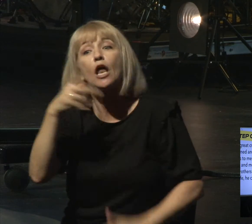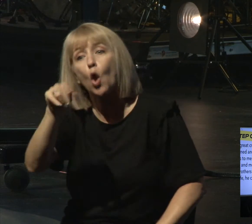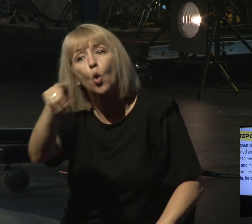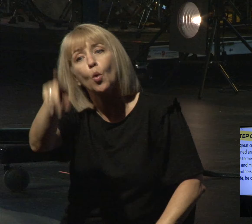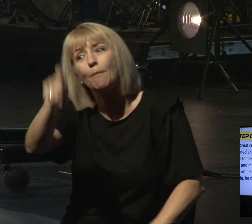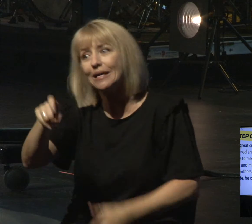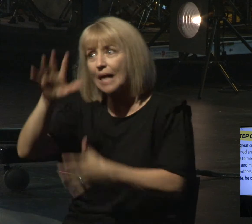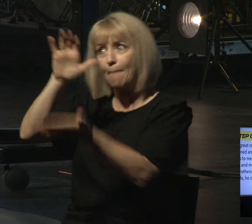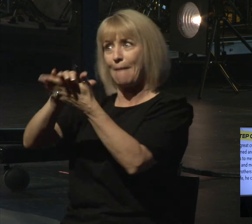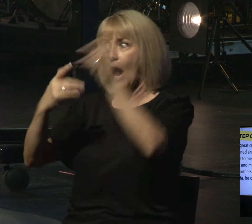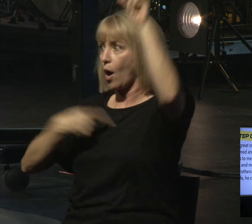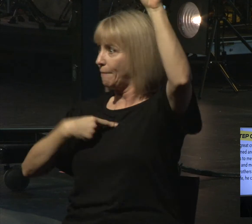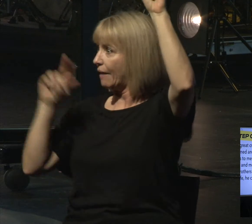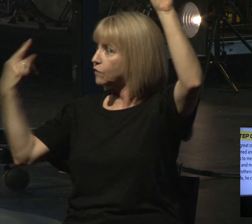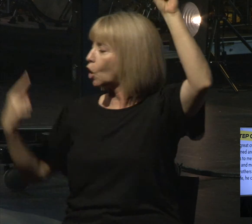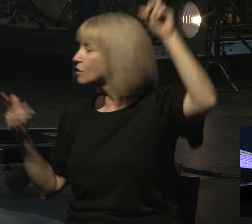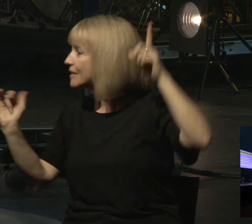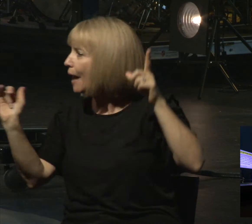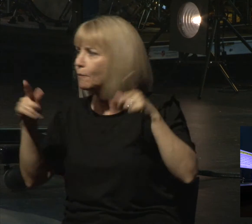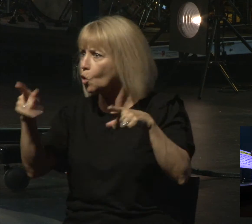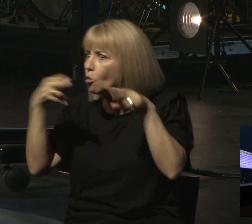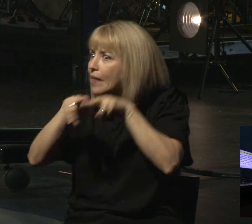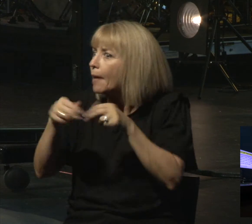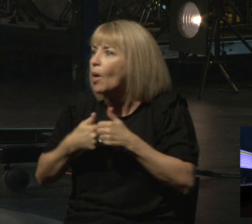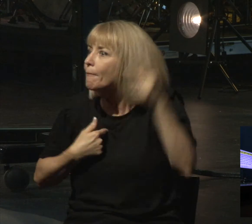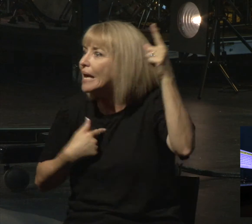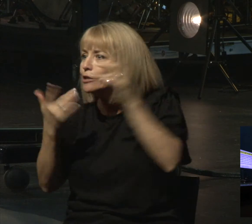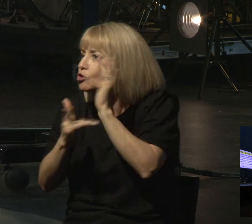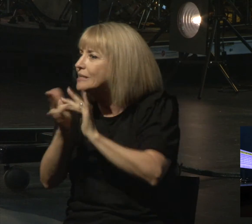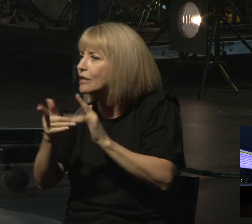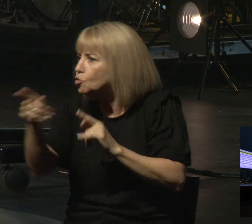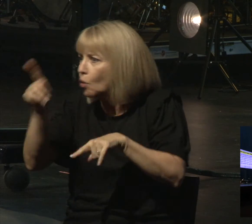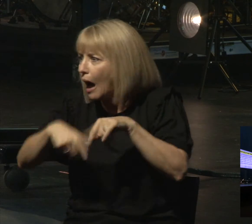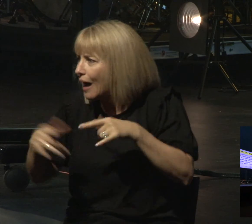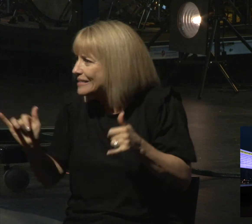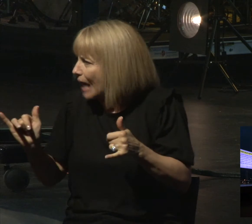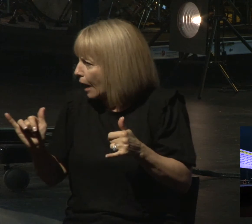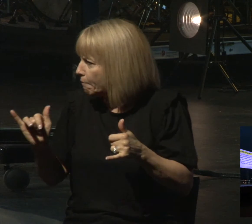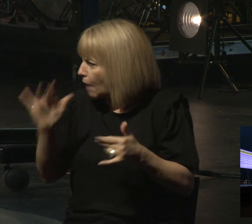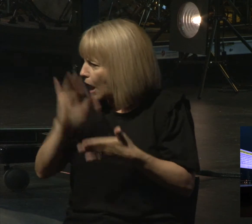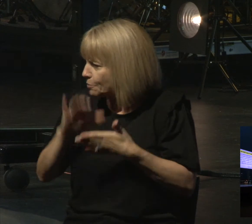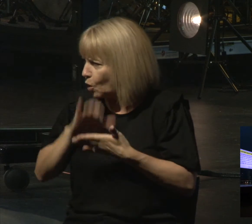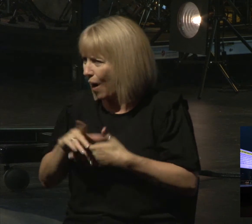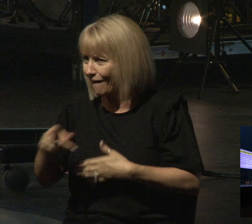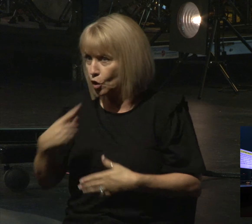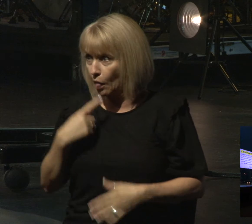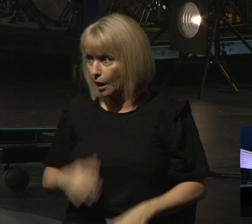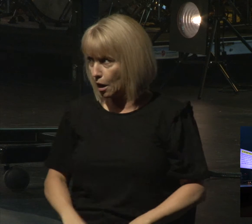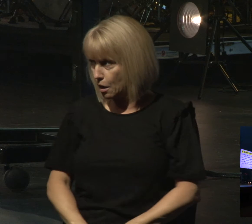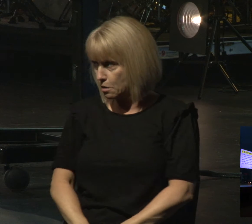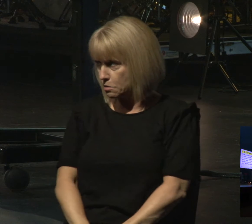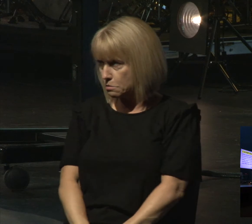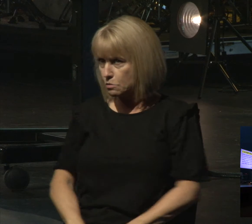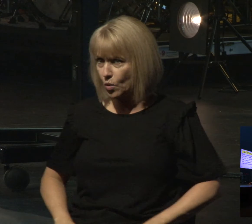disciple. Like, if you want to follow me, you've got to make the commitment to it. Some of you are like all about that.